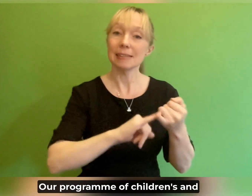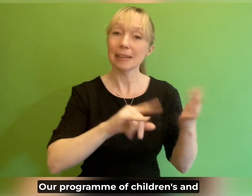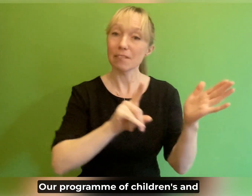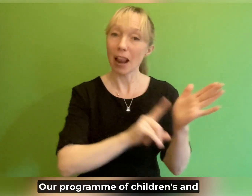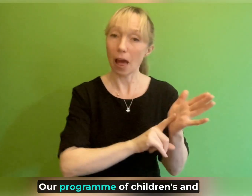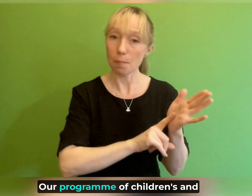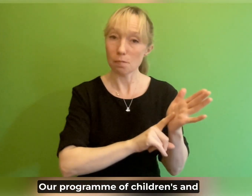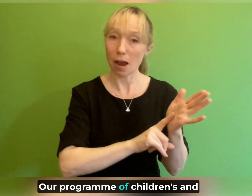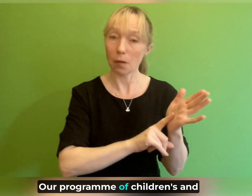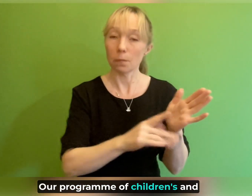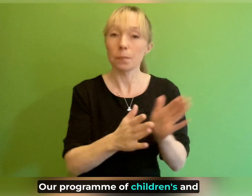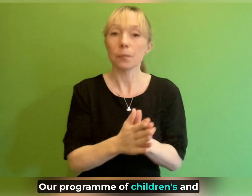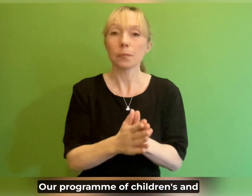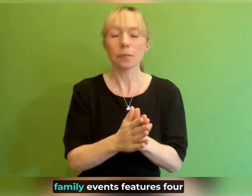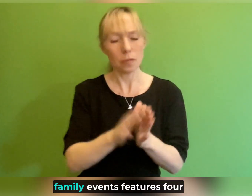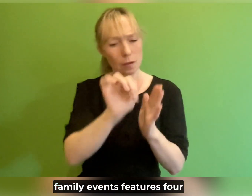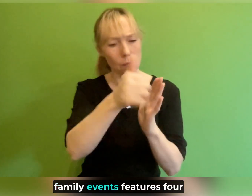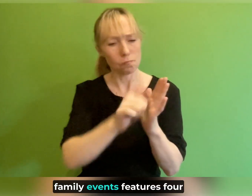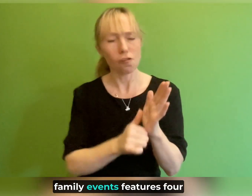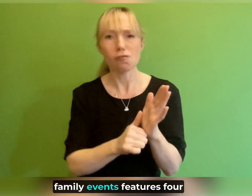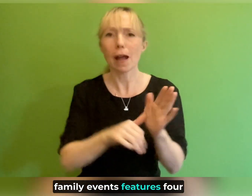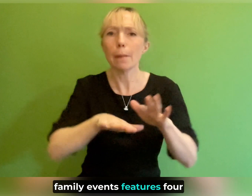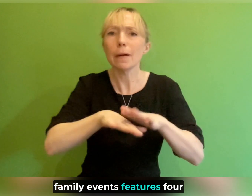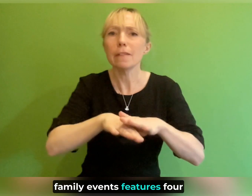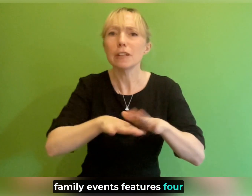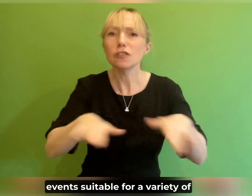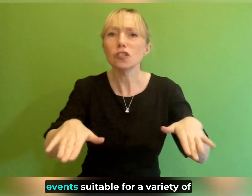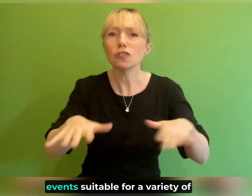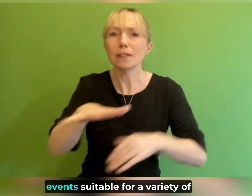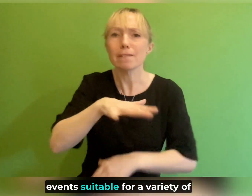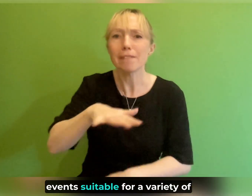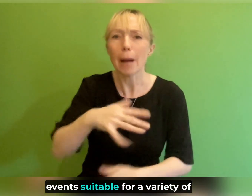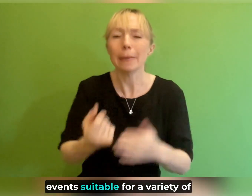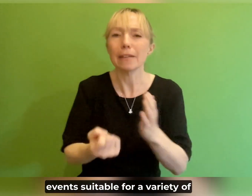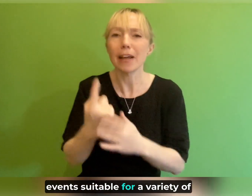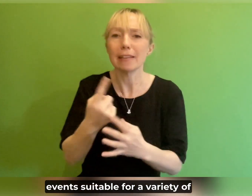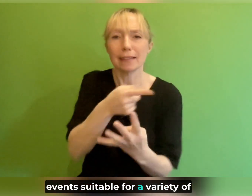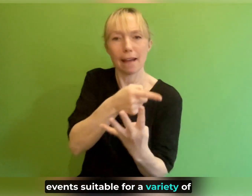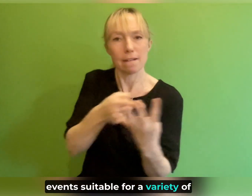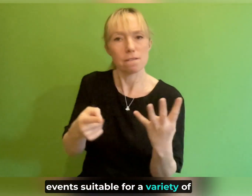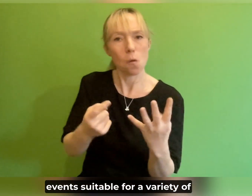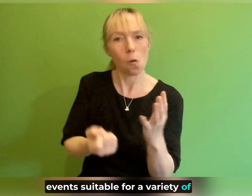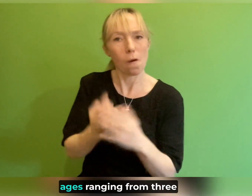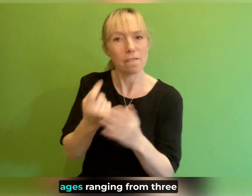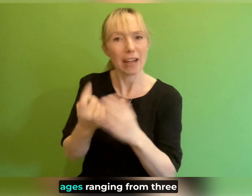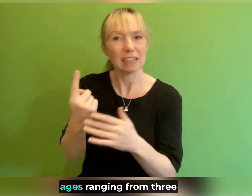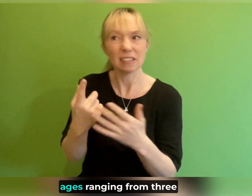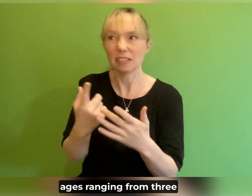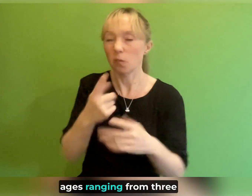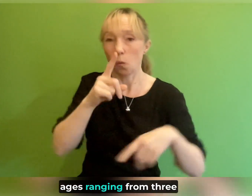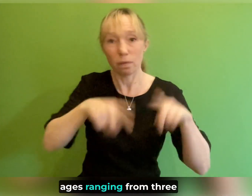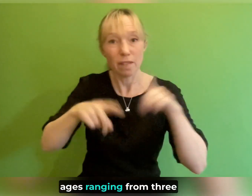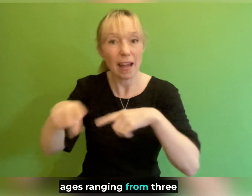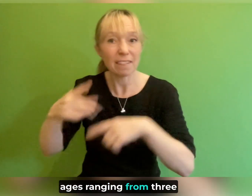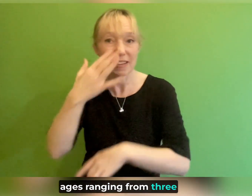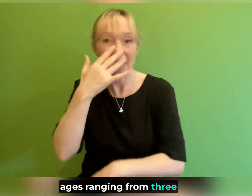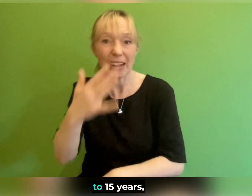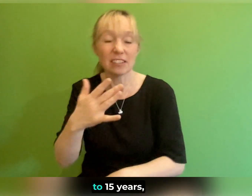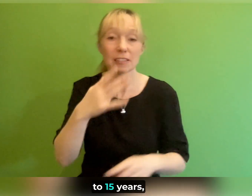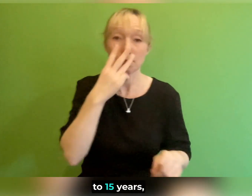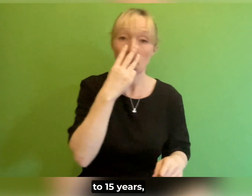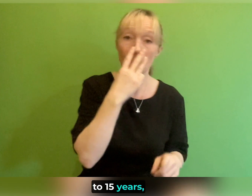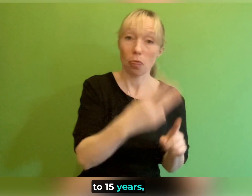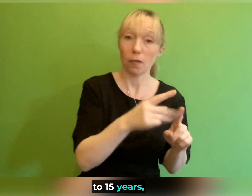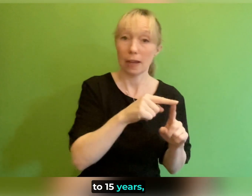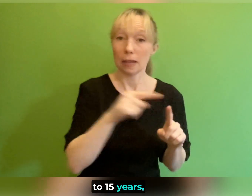Our programme of children's and family events features four events suitable for a variety of ages, ranging from three